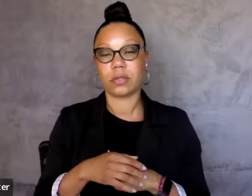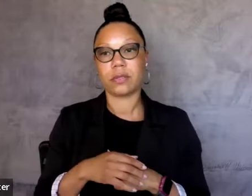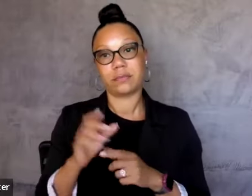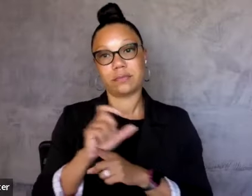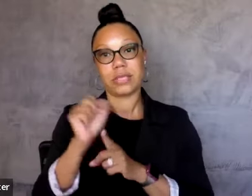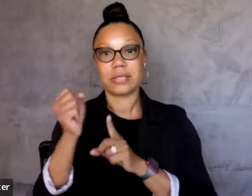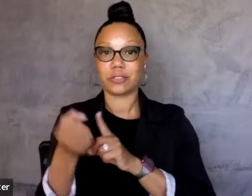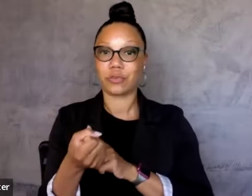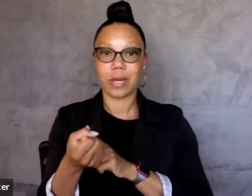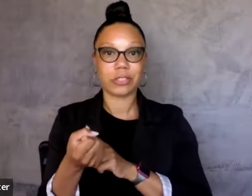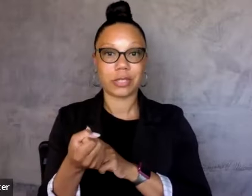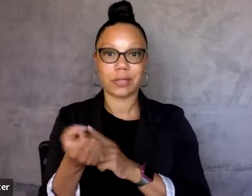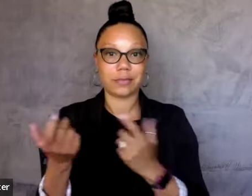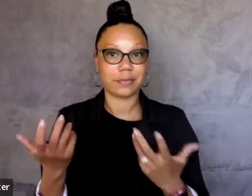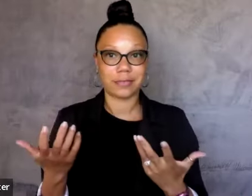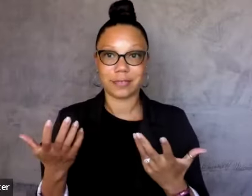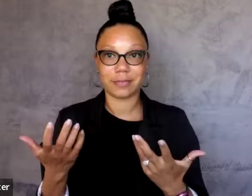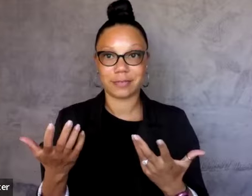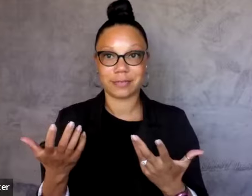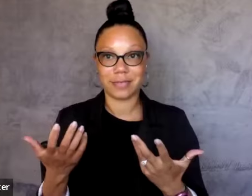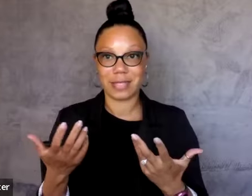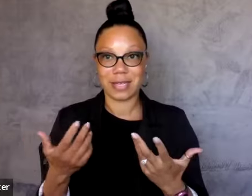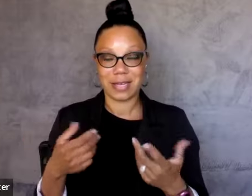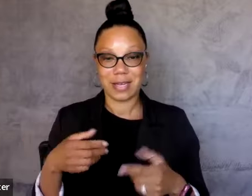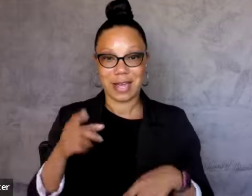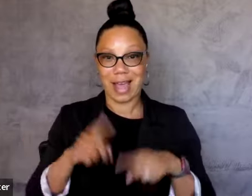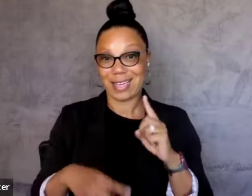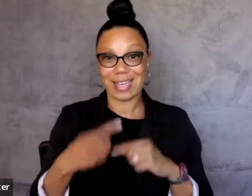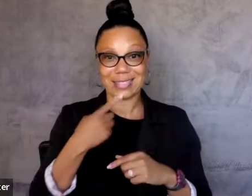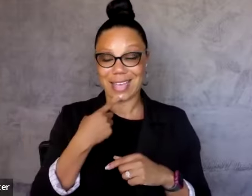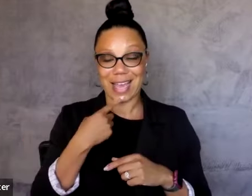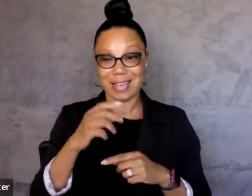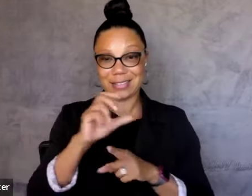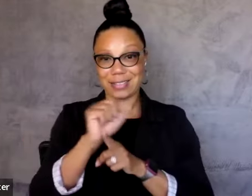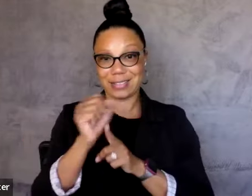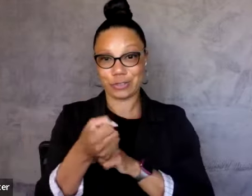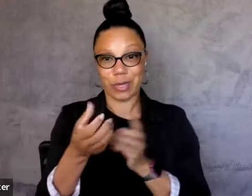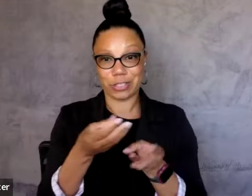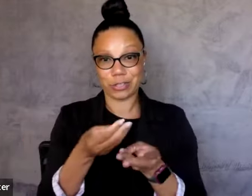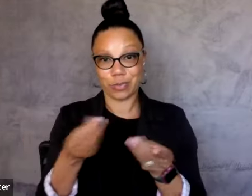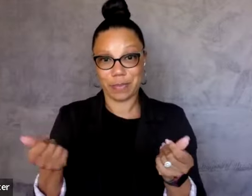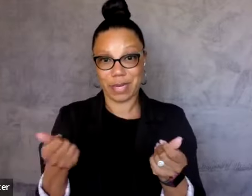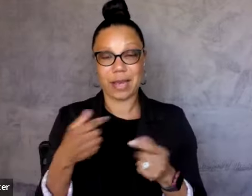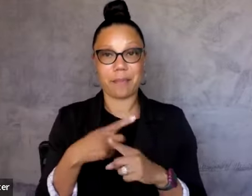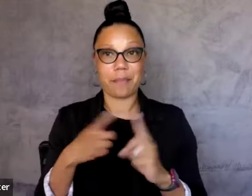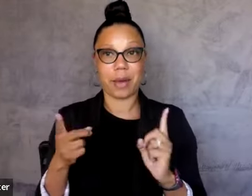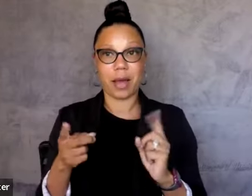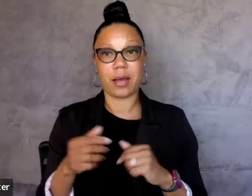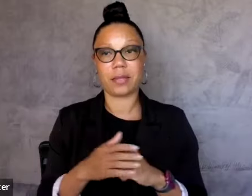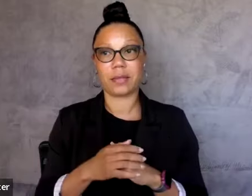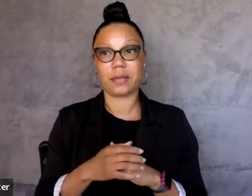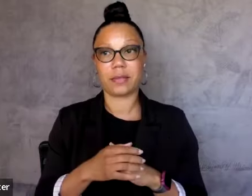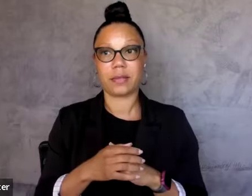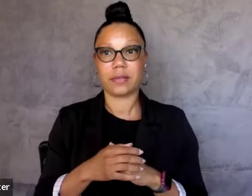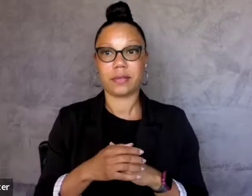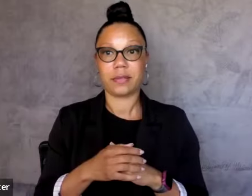situation has, you can't even say the situation has been remedied, but the furthering